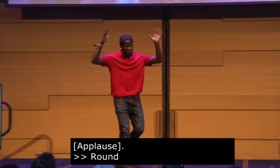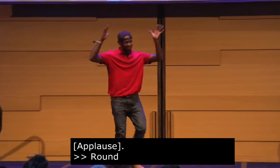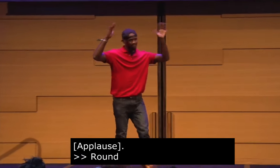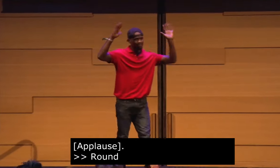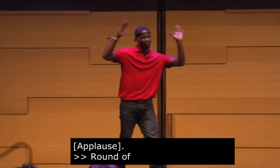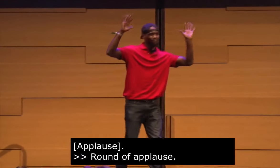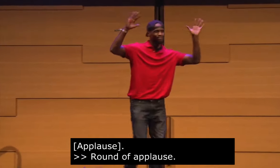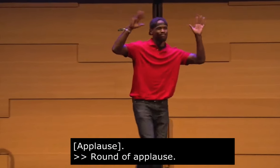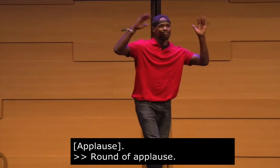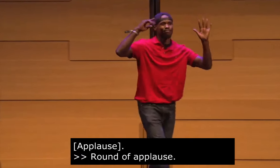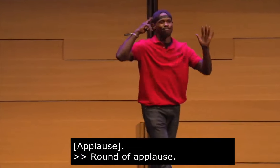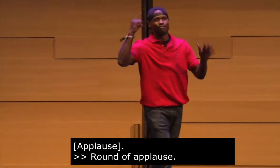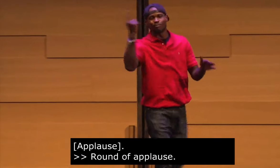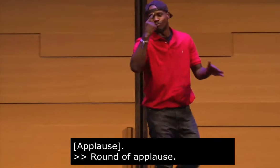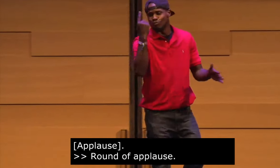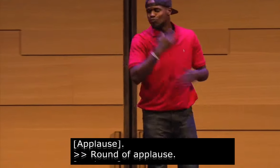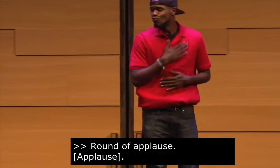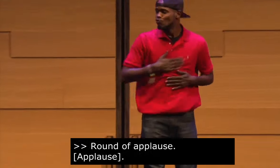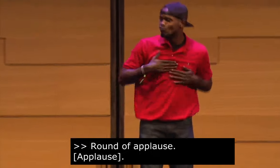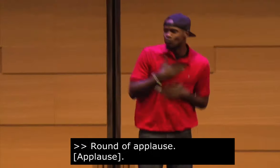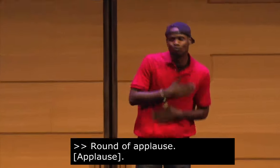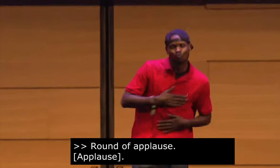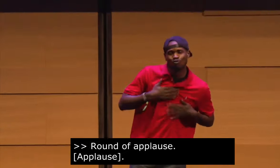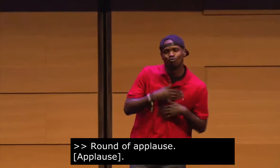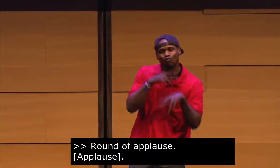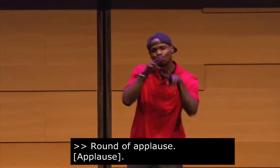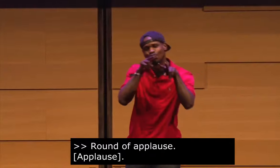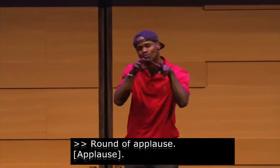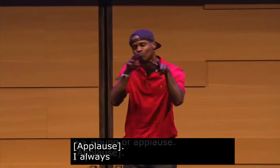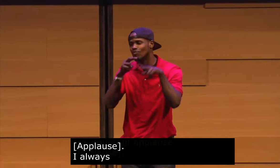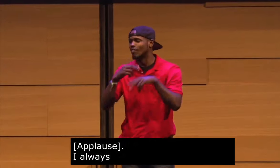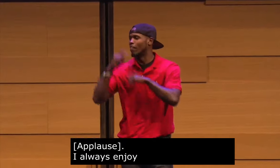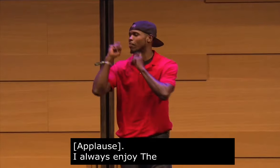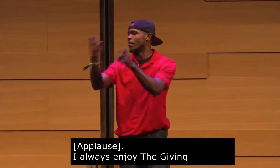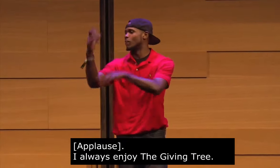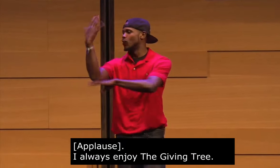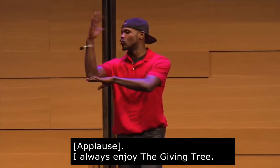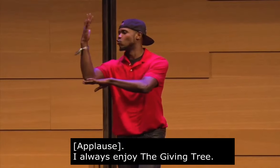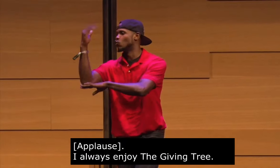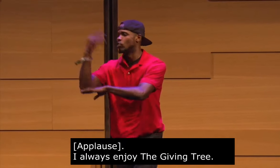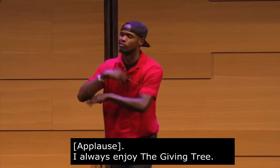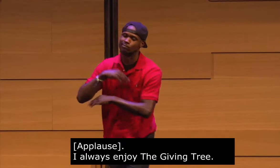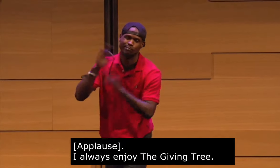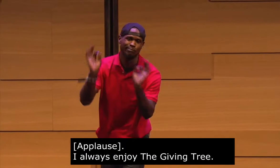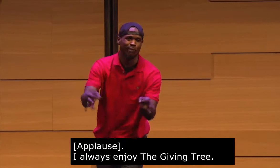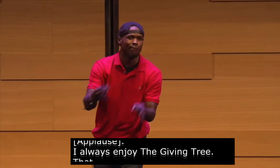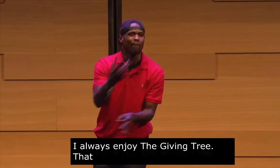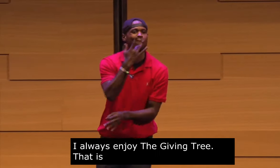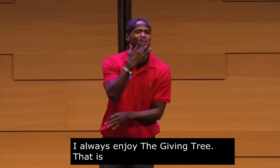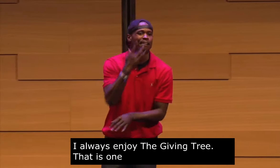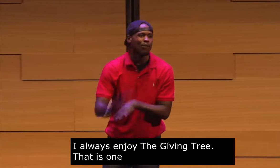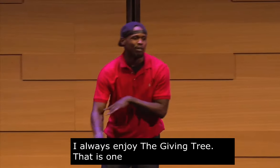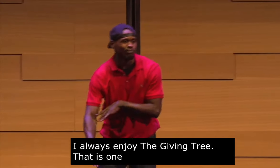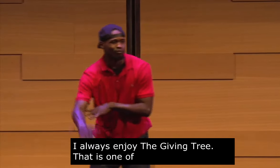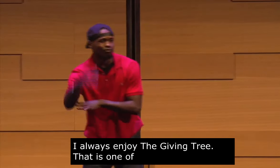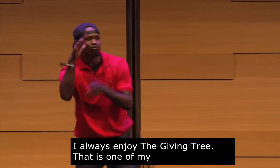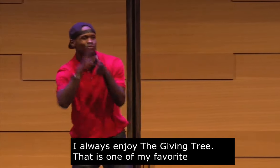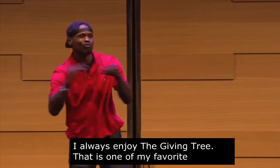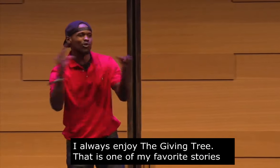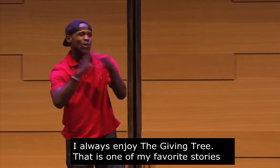Round of applause. I always enjoy the Giving Tree. That is one of my